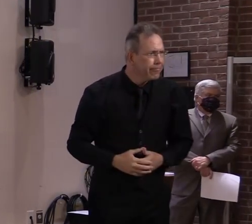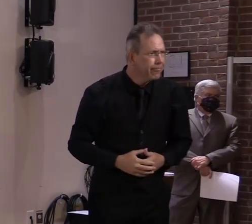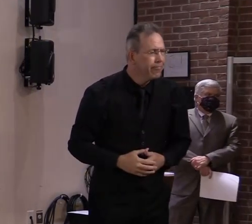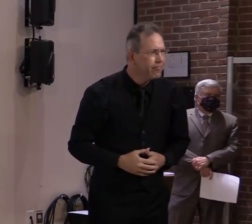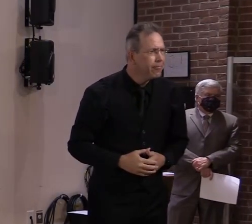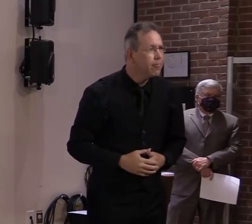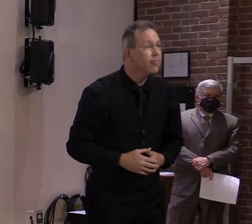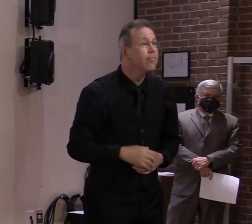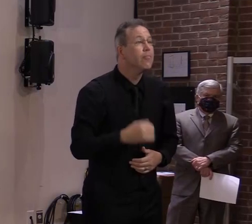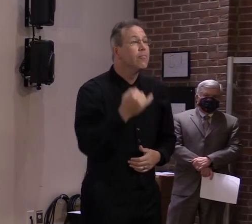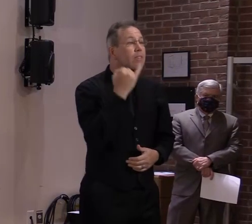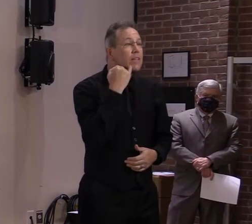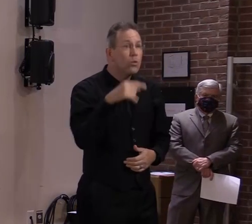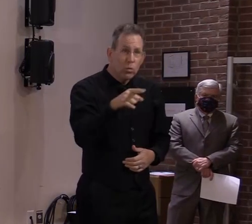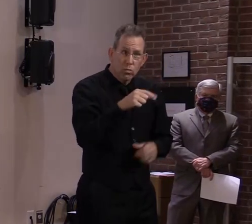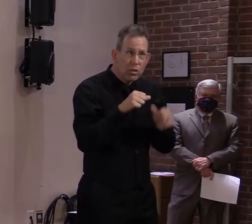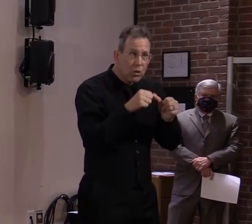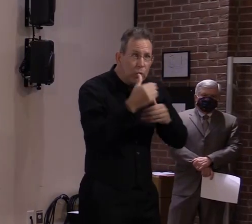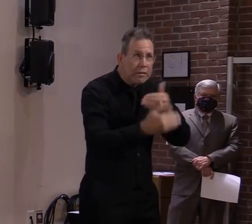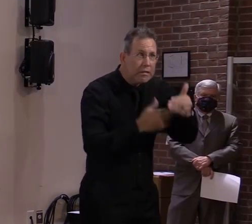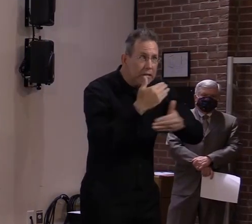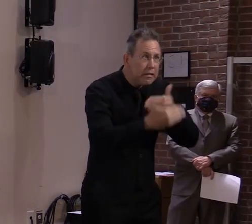to stress, if we keep this up,